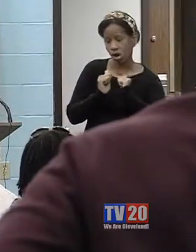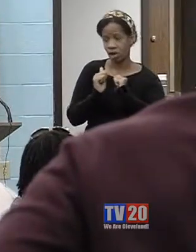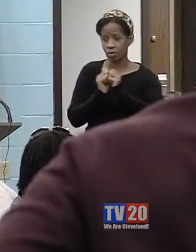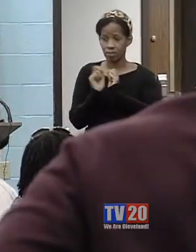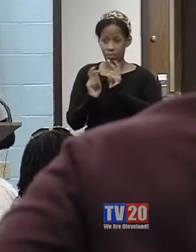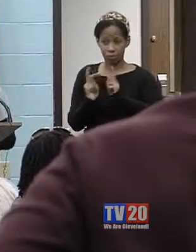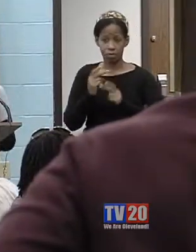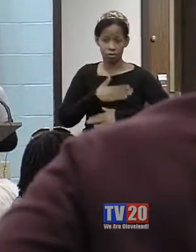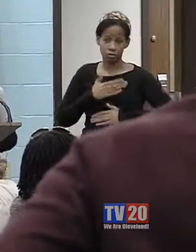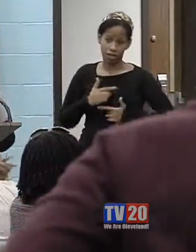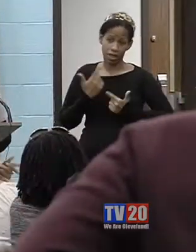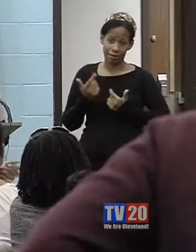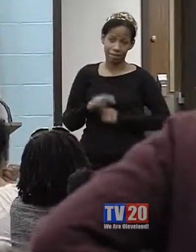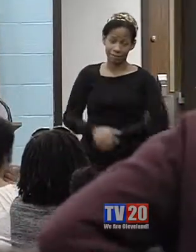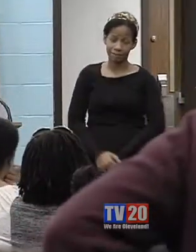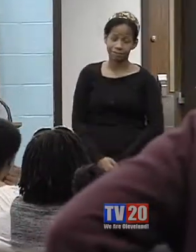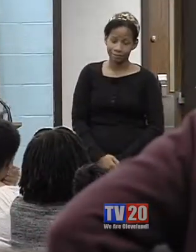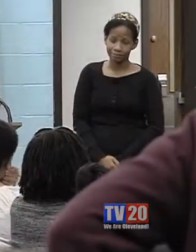Yeah.